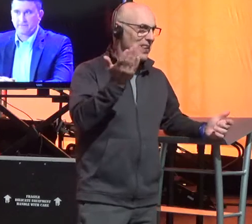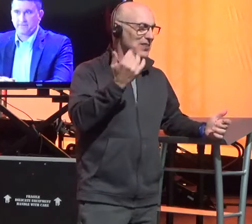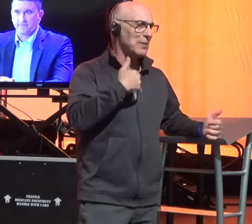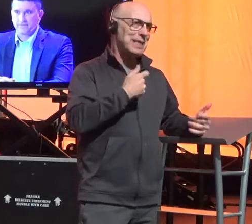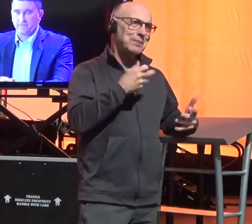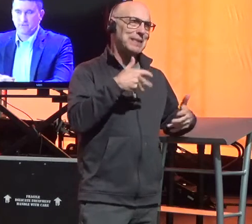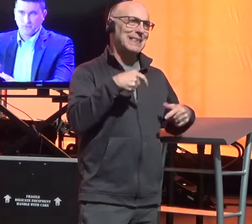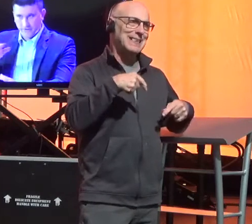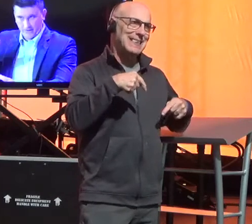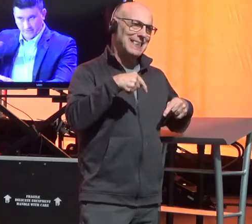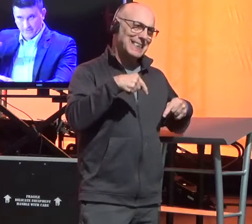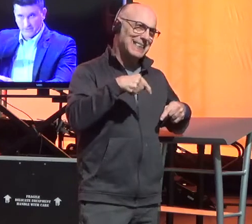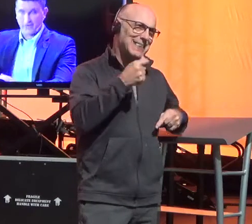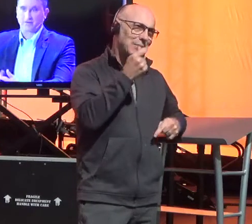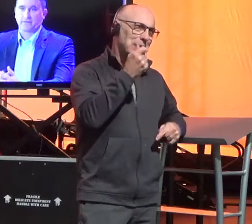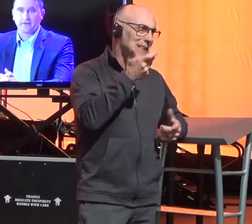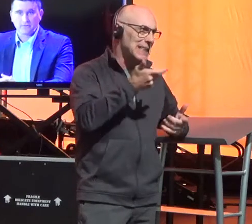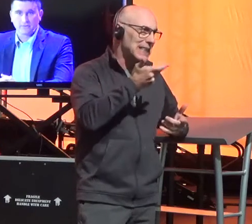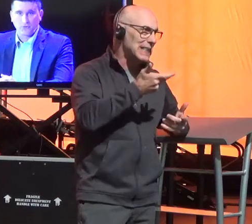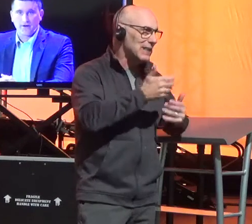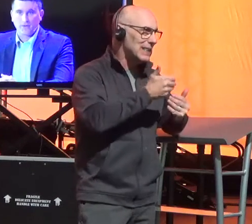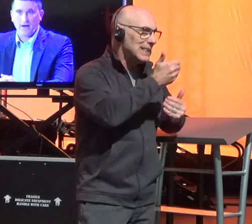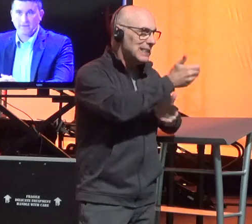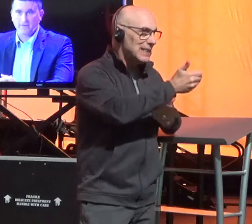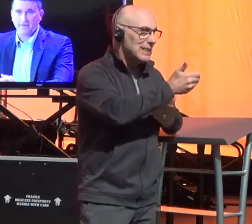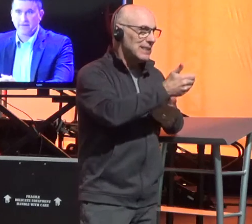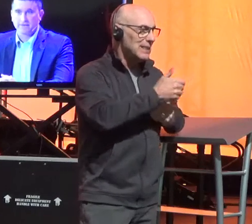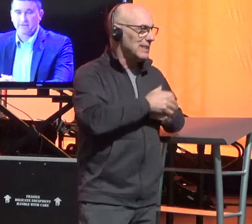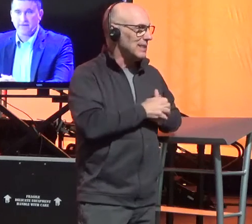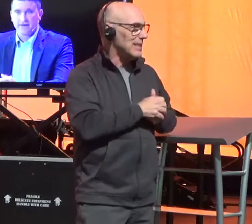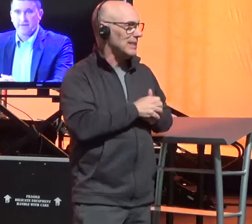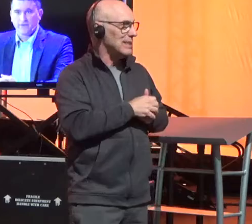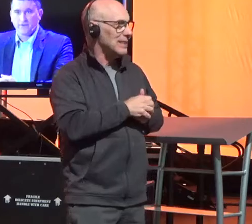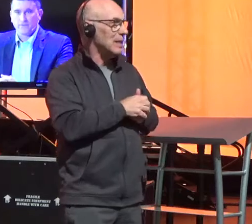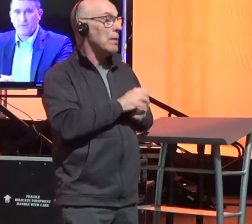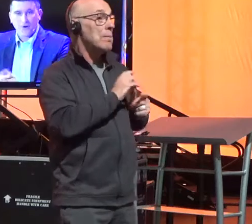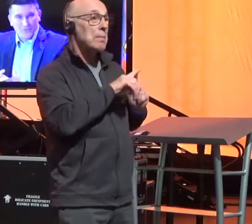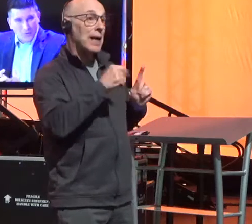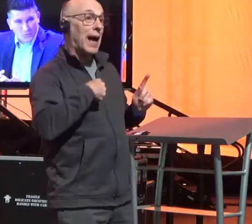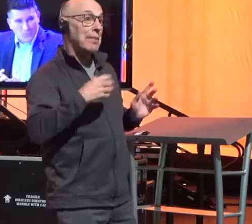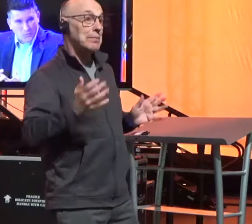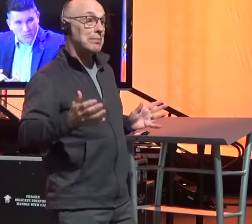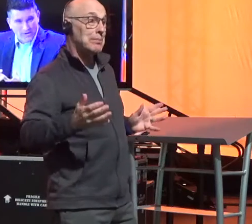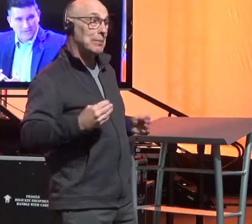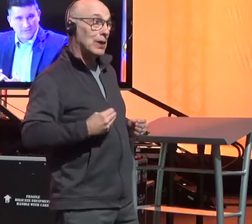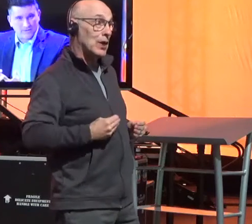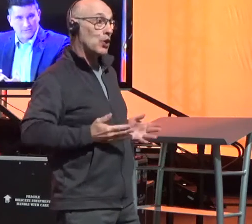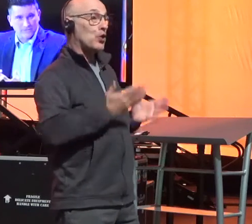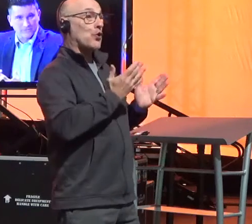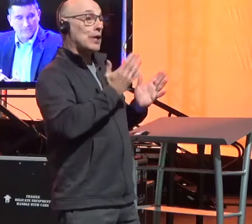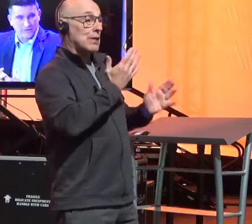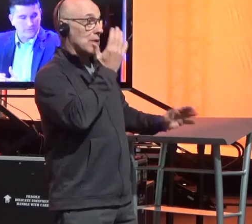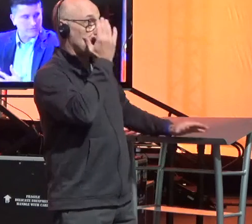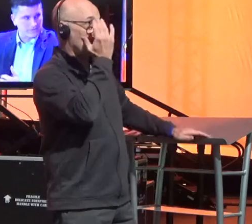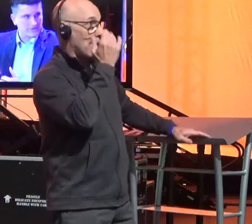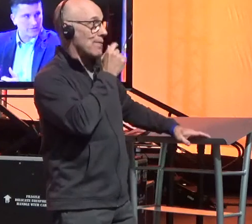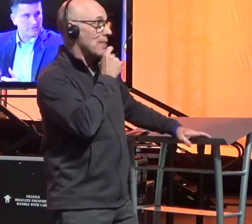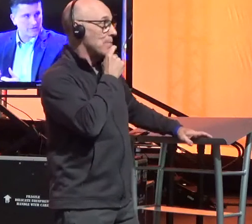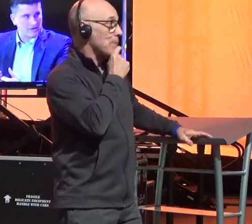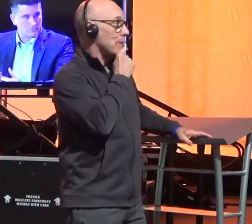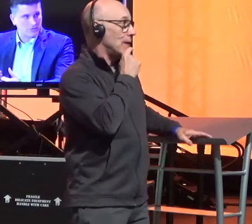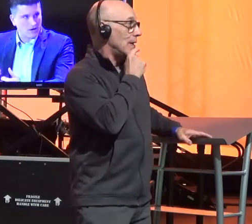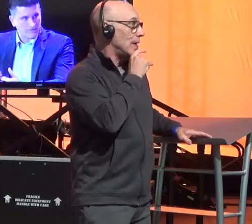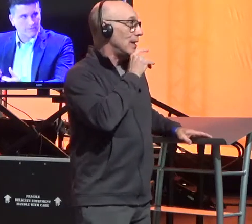I sort of look out to that gray horizon is part of the whole point of the Together